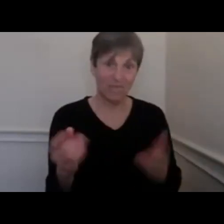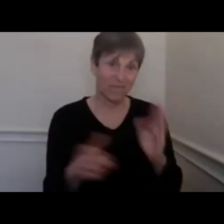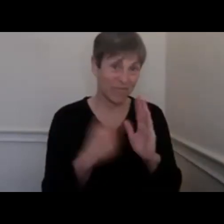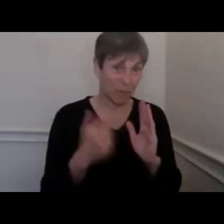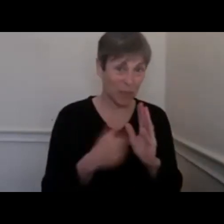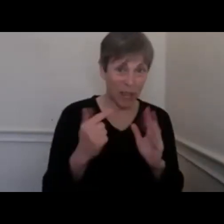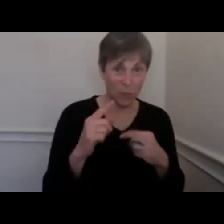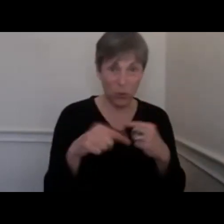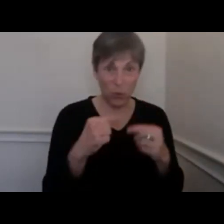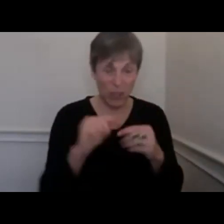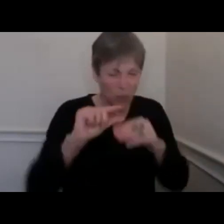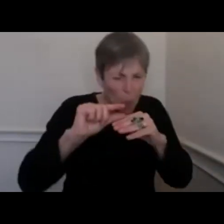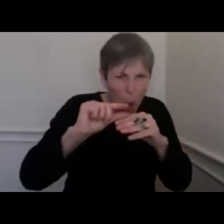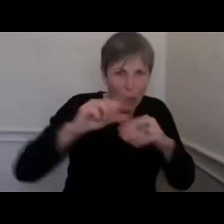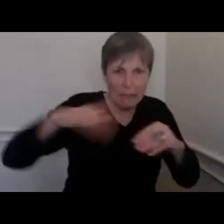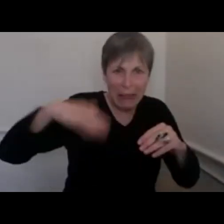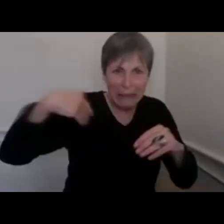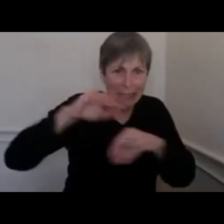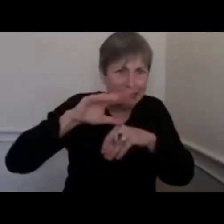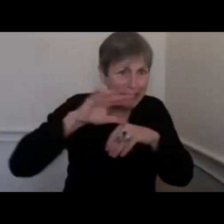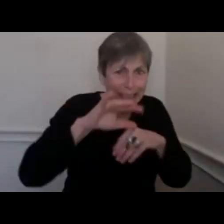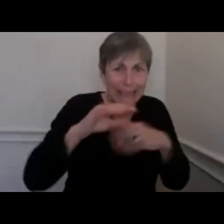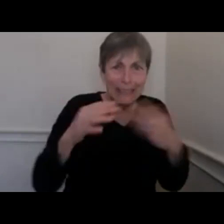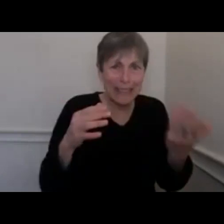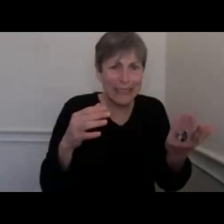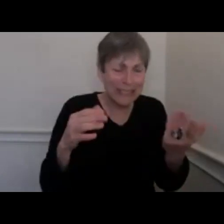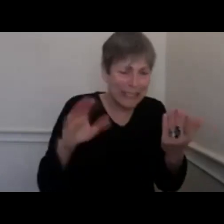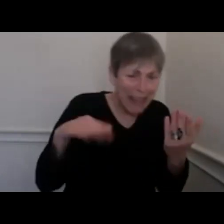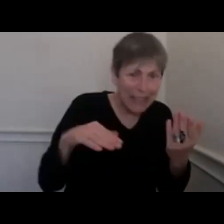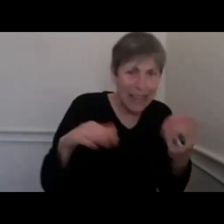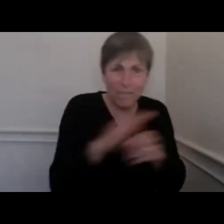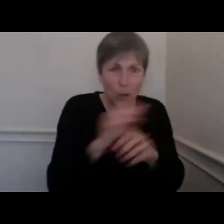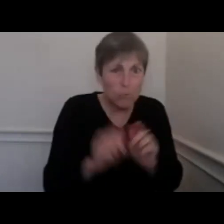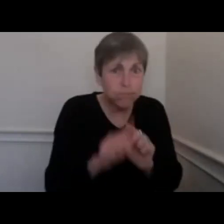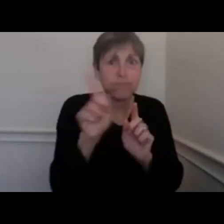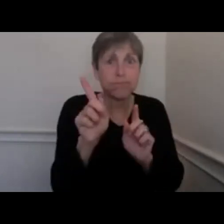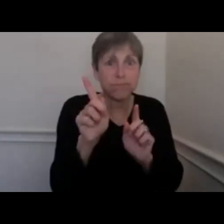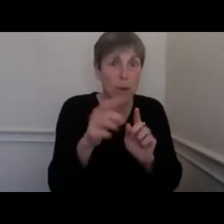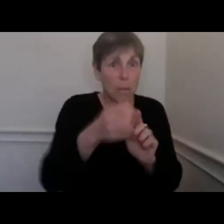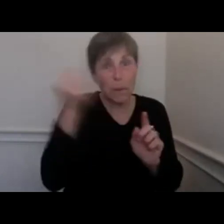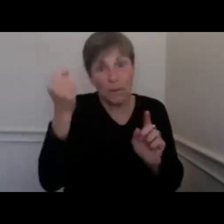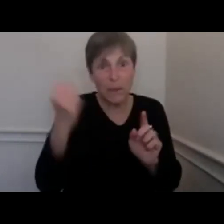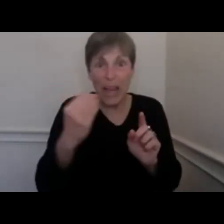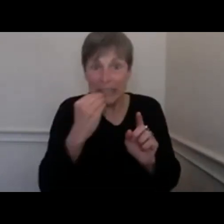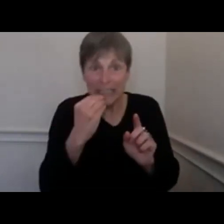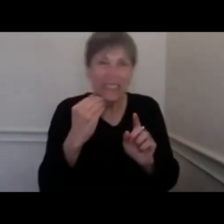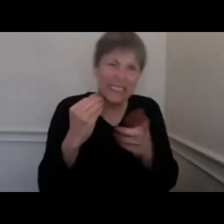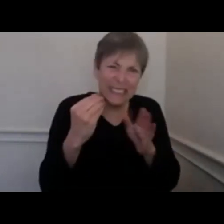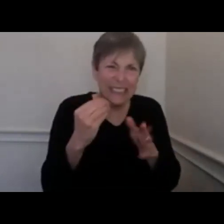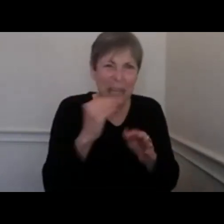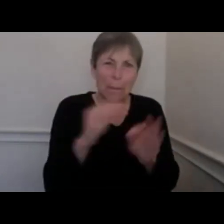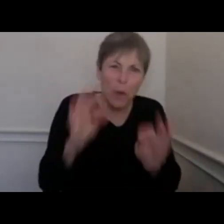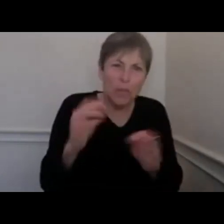satisfying, delicious in the I'm gonna eat my thinnings department. But yes, this is the perfect stage, friends.